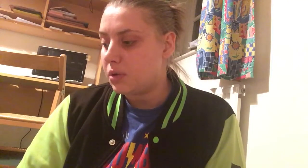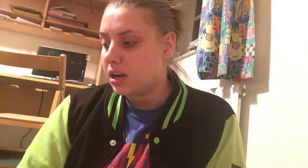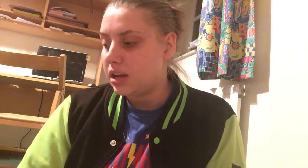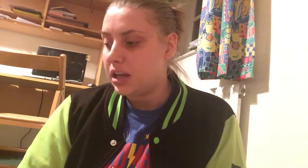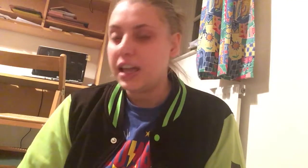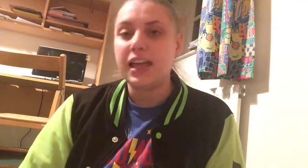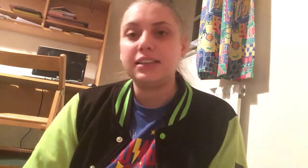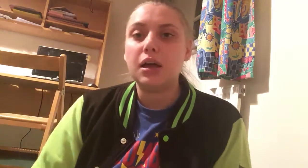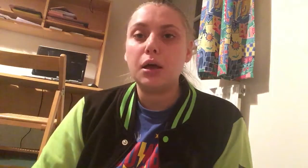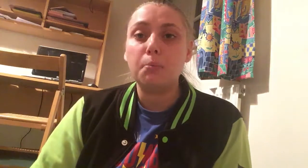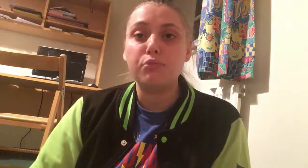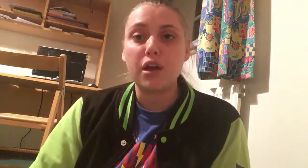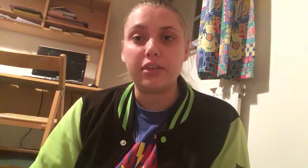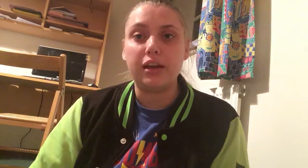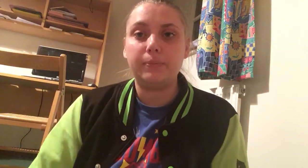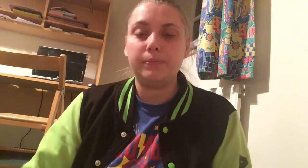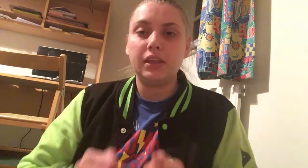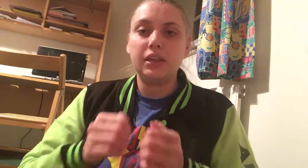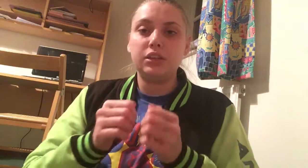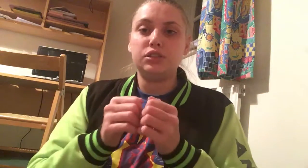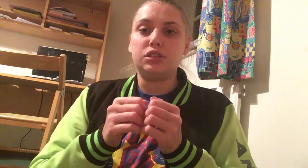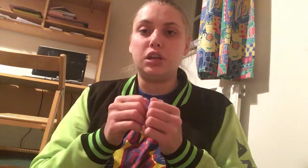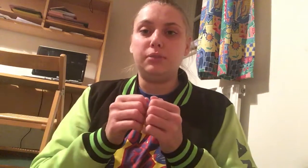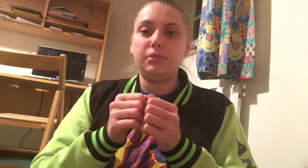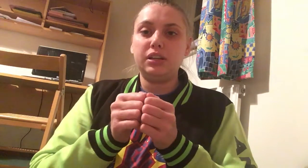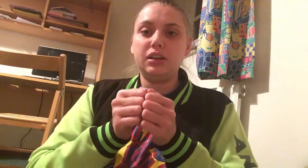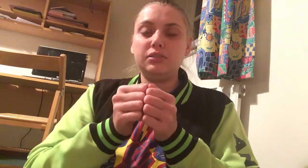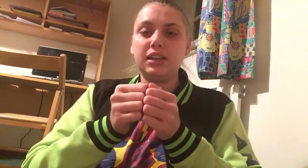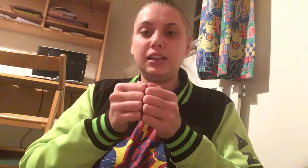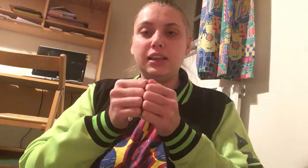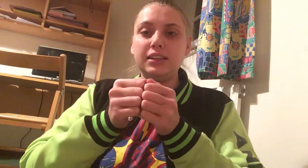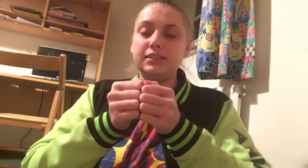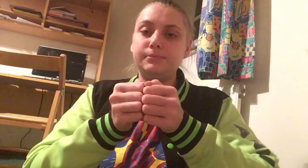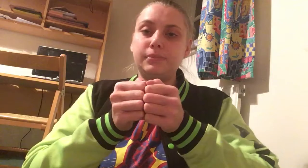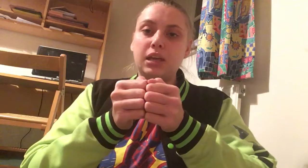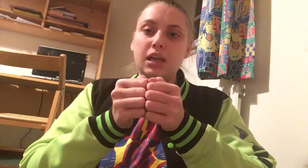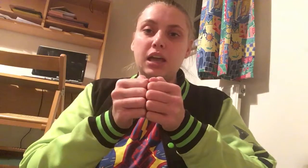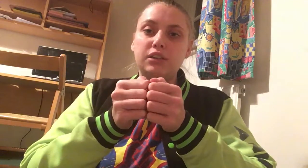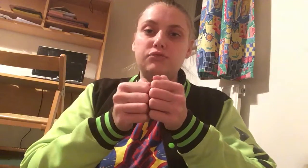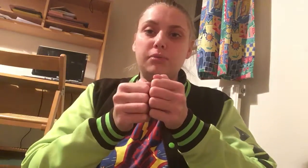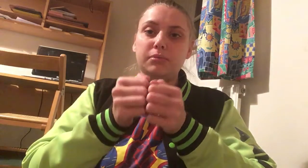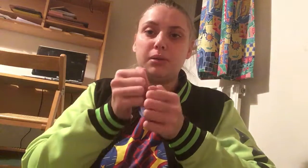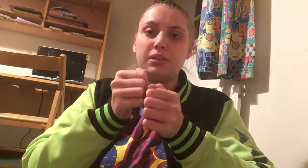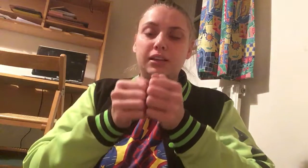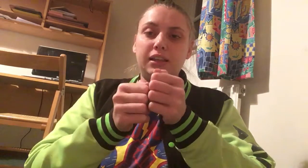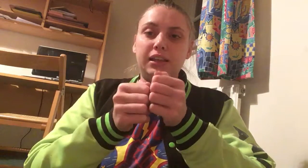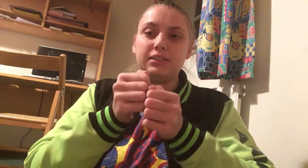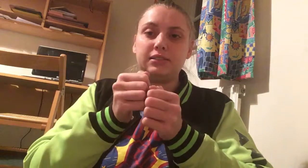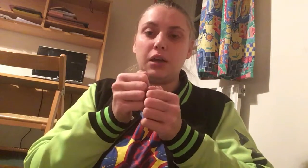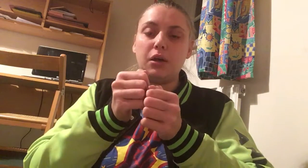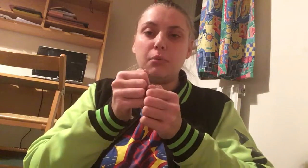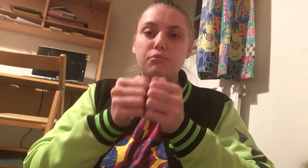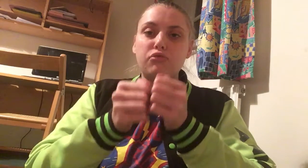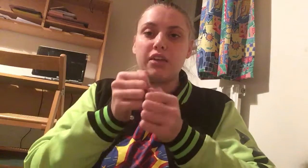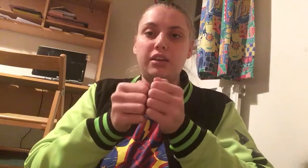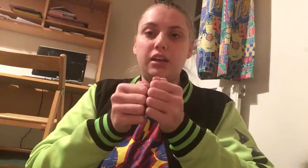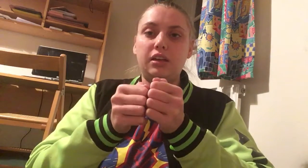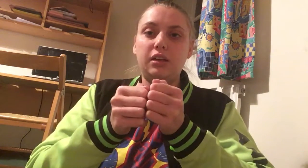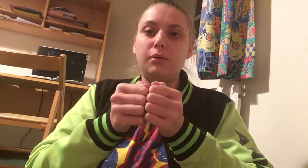one is brother. So you put your knuckles together like this and you rub them up and down like this. So